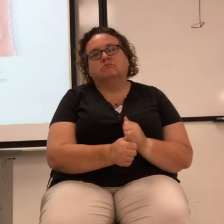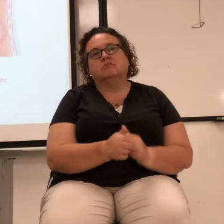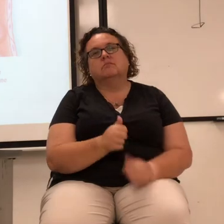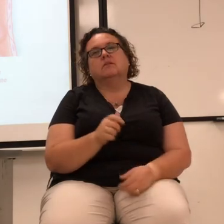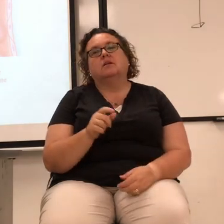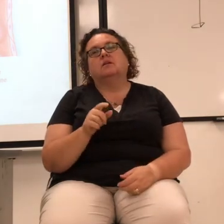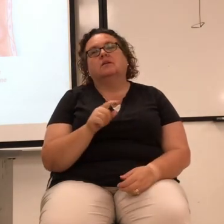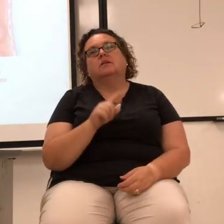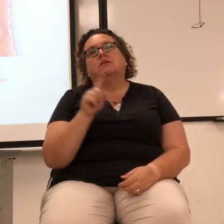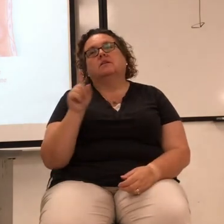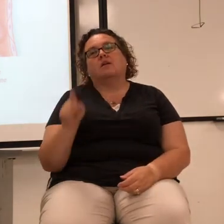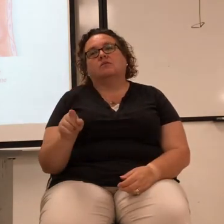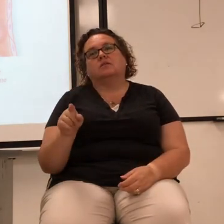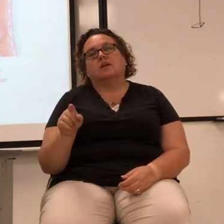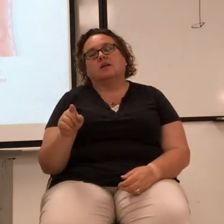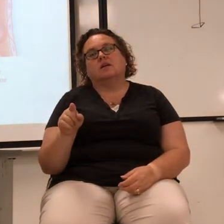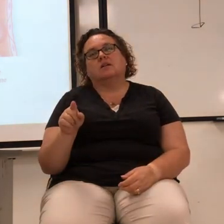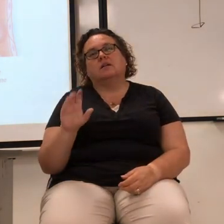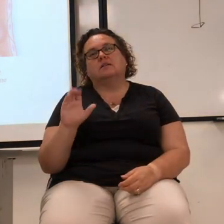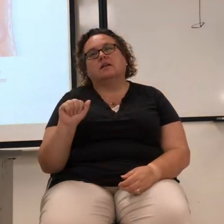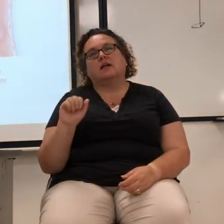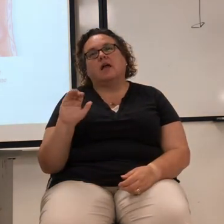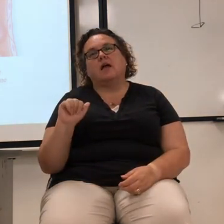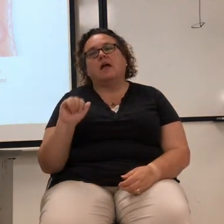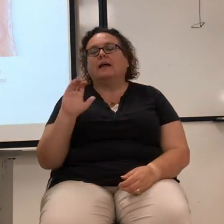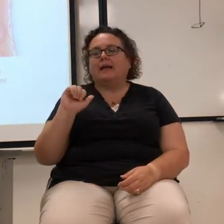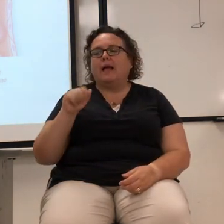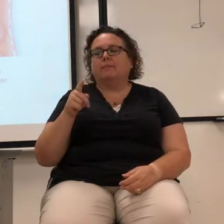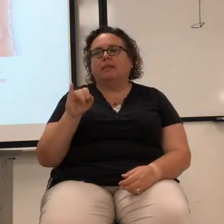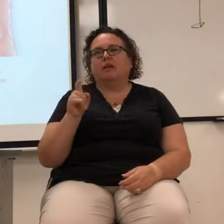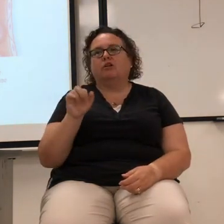And the other side is a capillary.